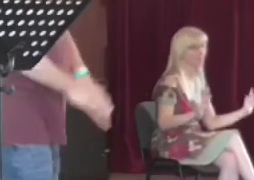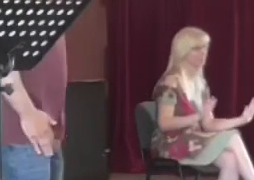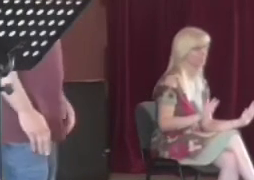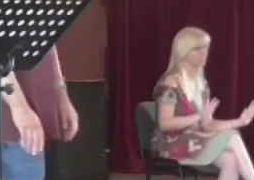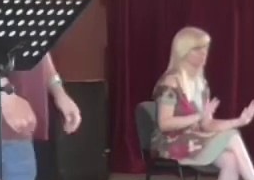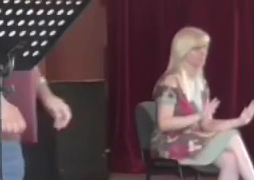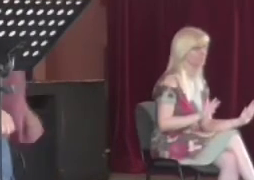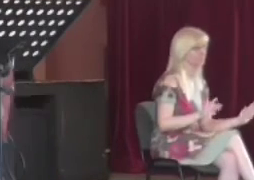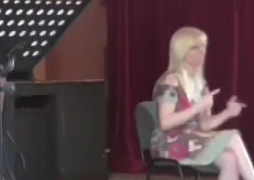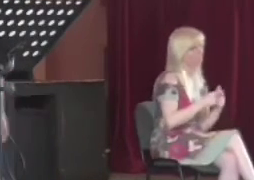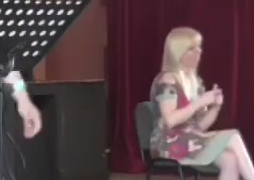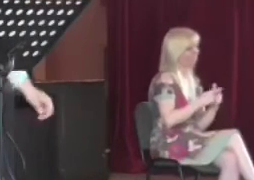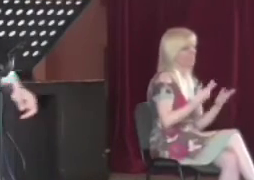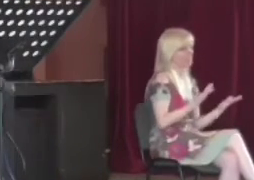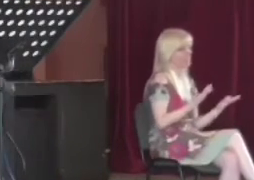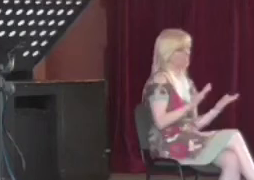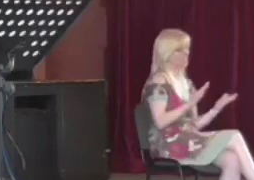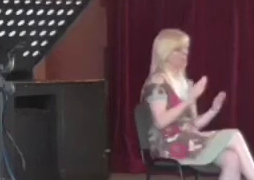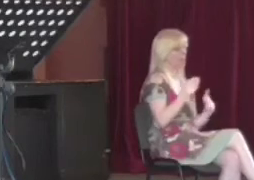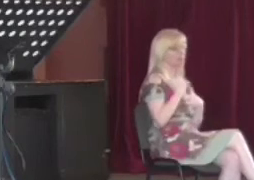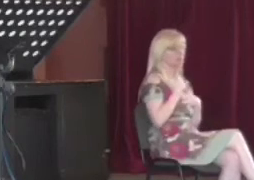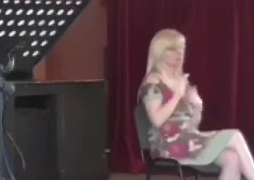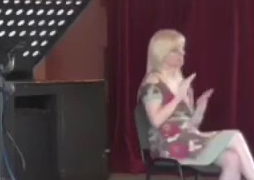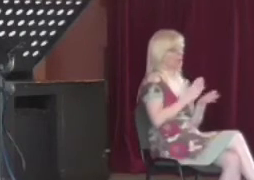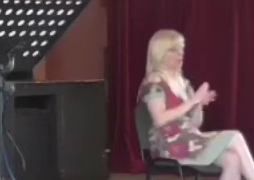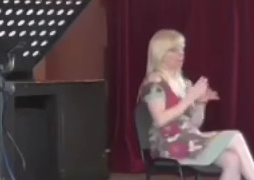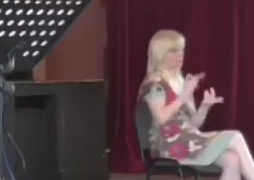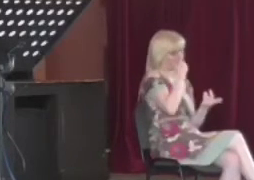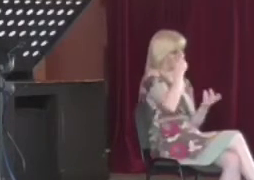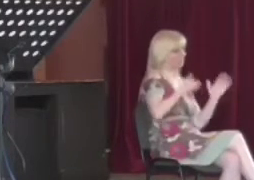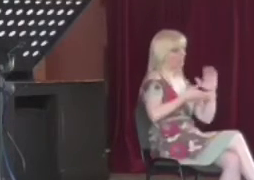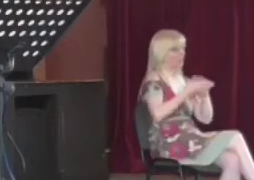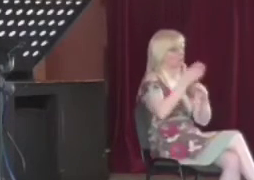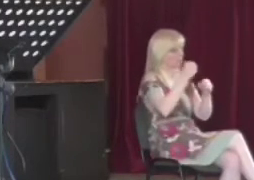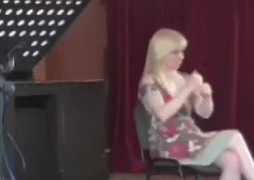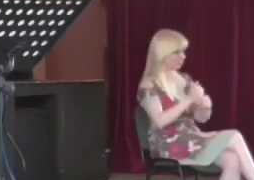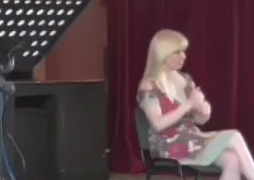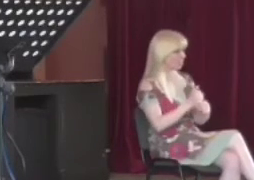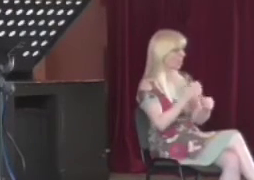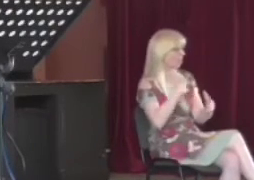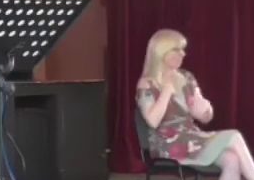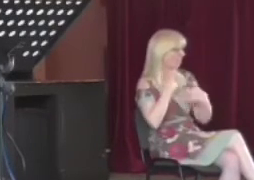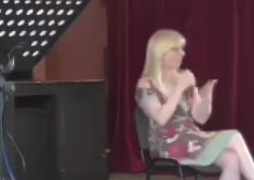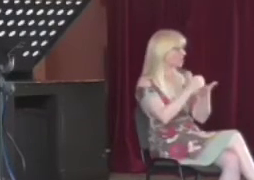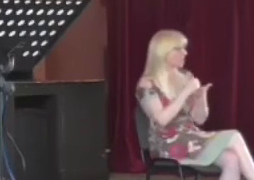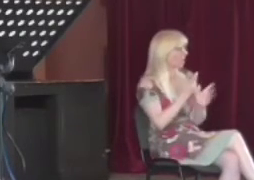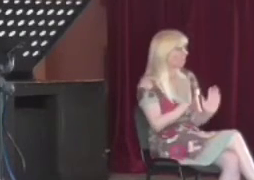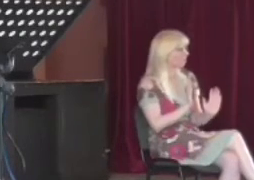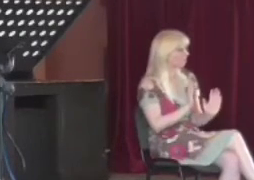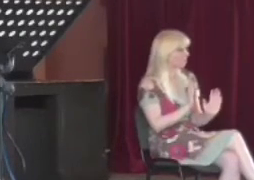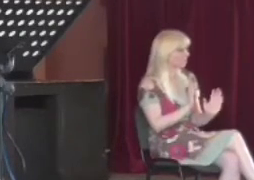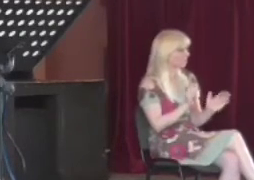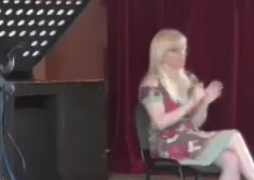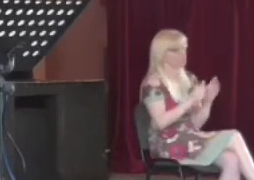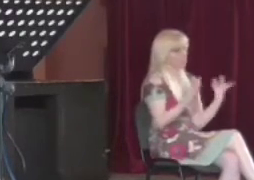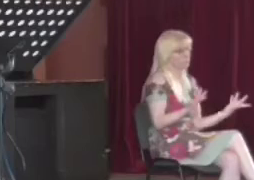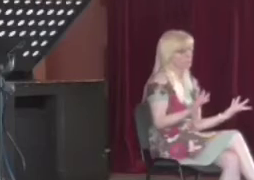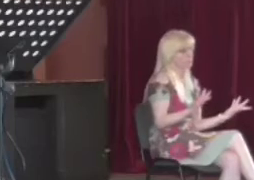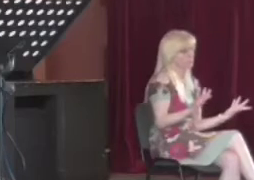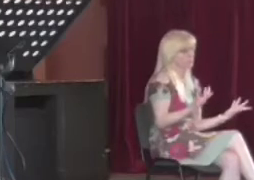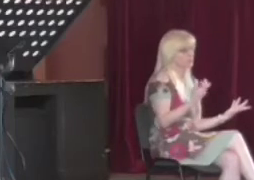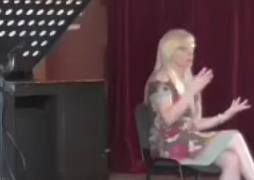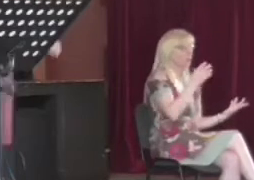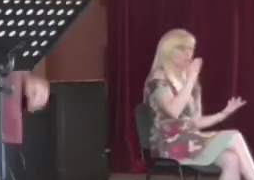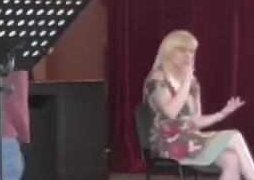40 stripes, he was beaten, he was robbed, he had to travel long distances, he went hungry and thirsty, he